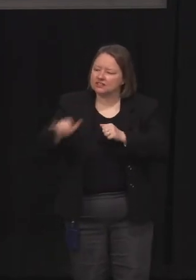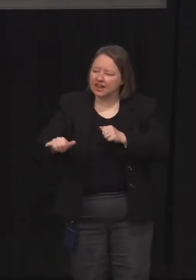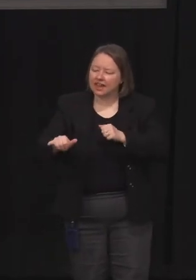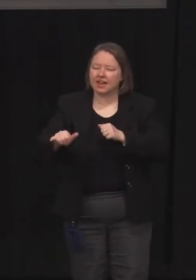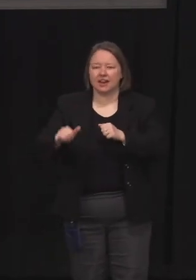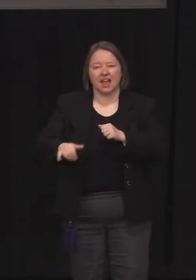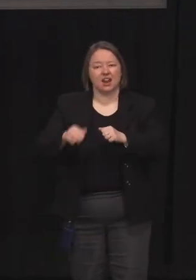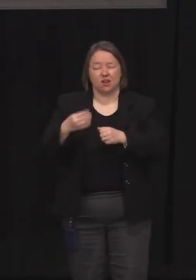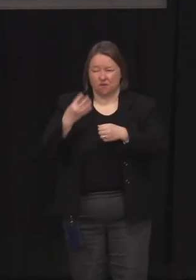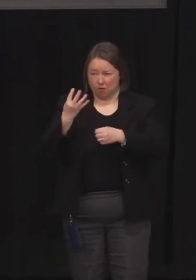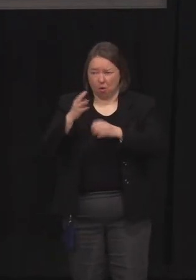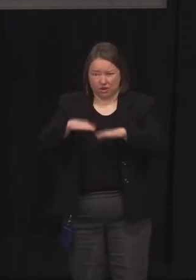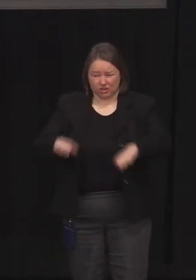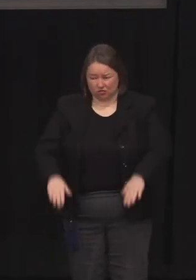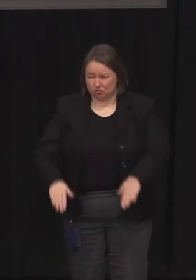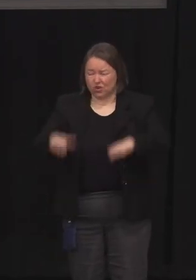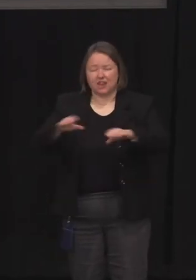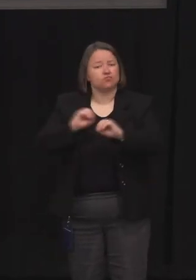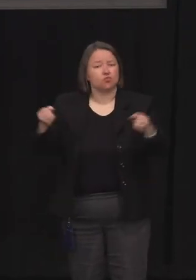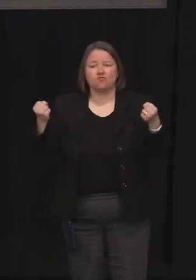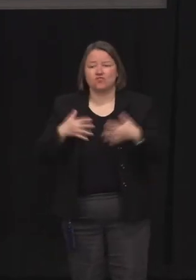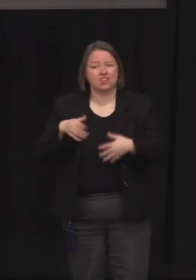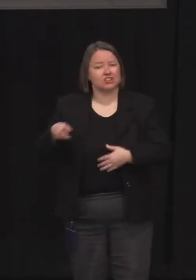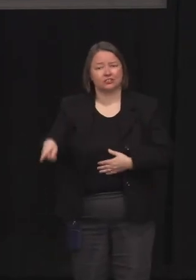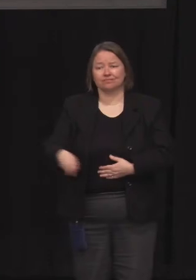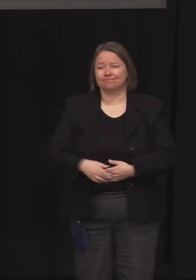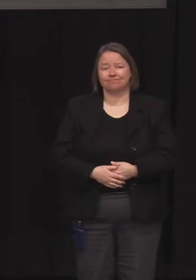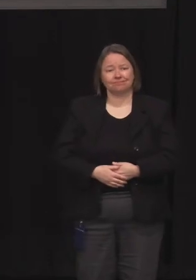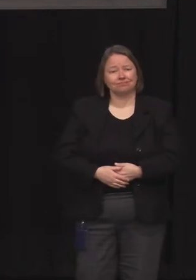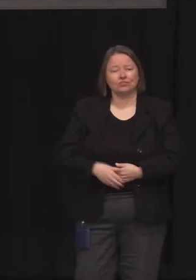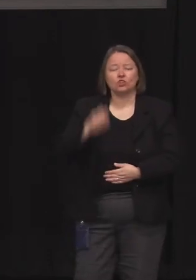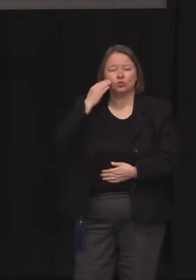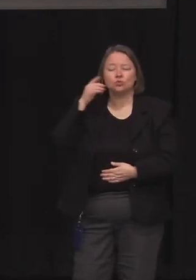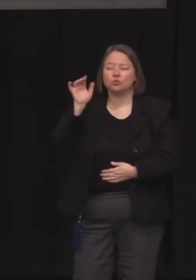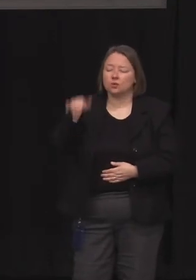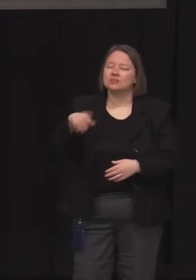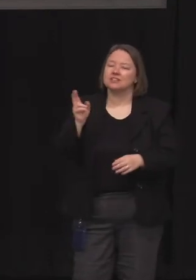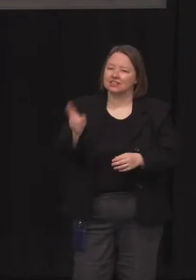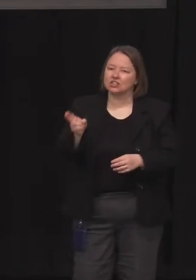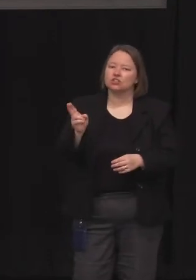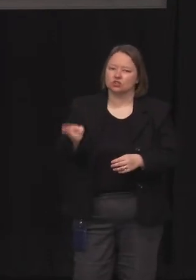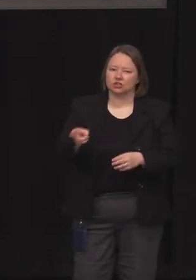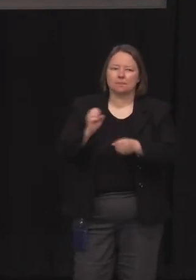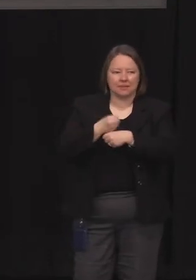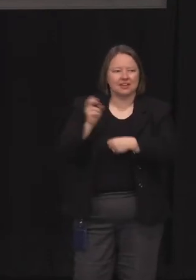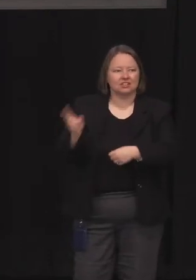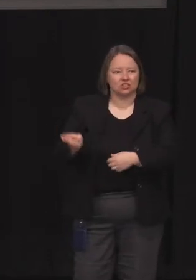children without fear. She knew this was history in the making.